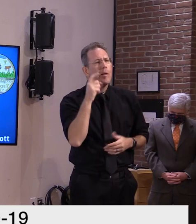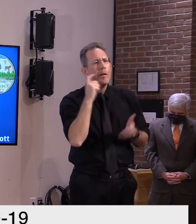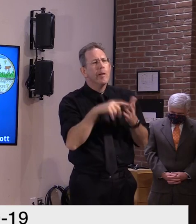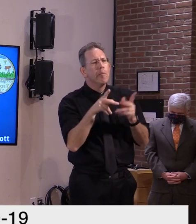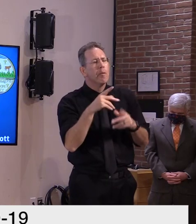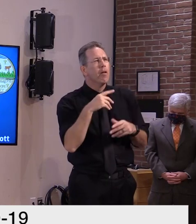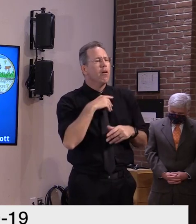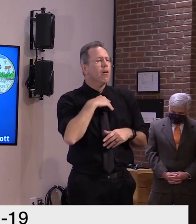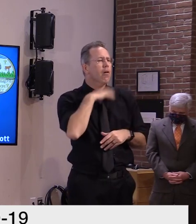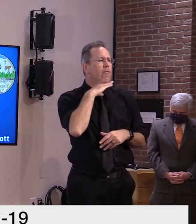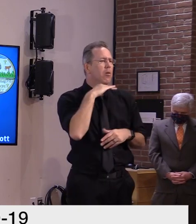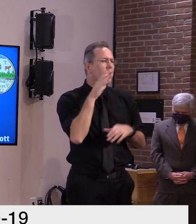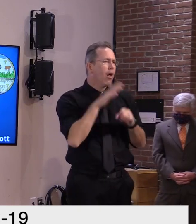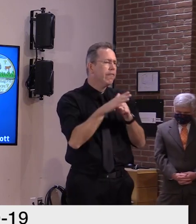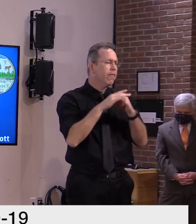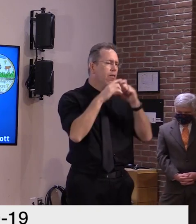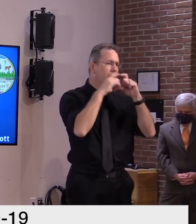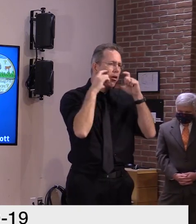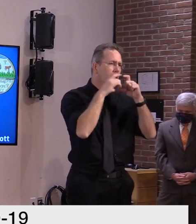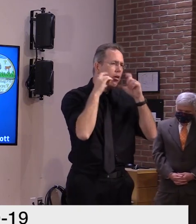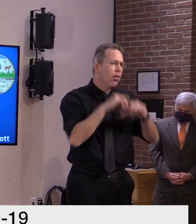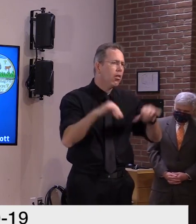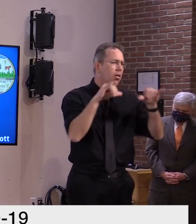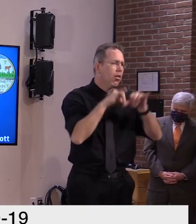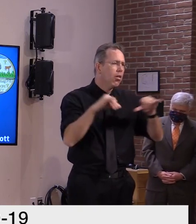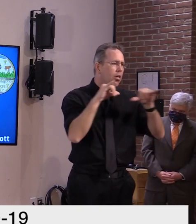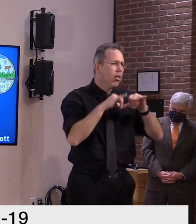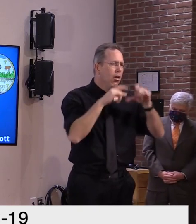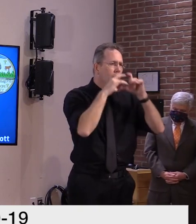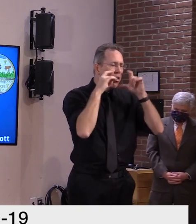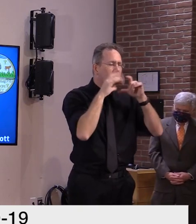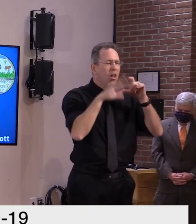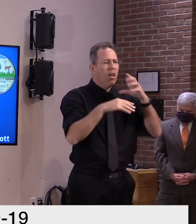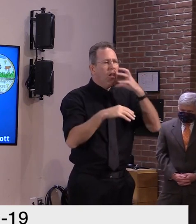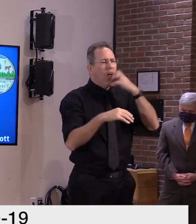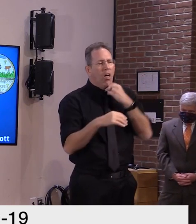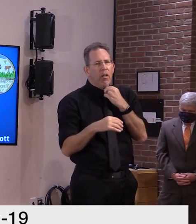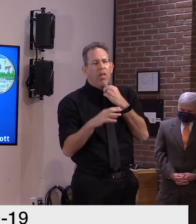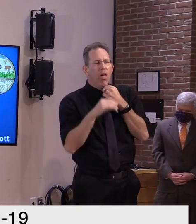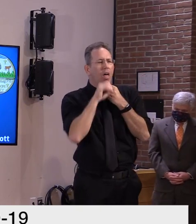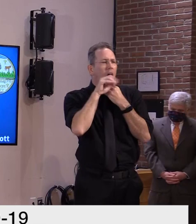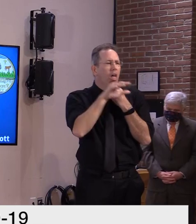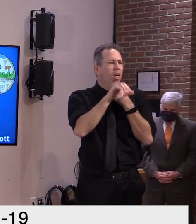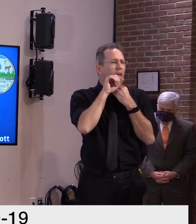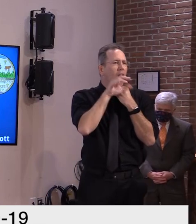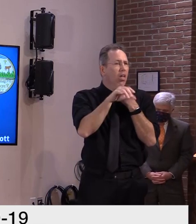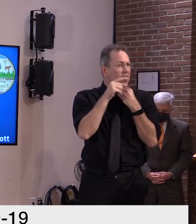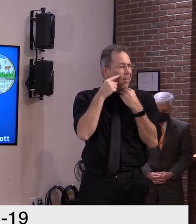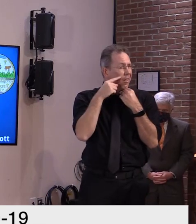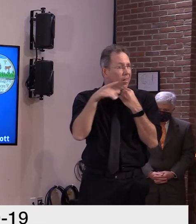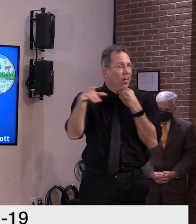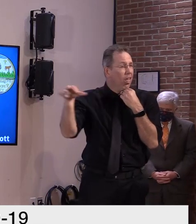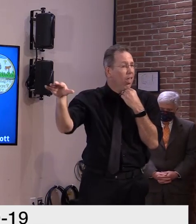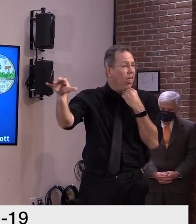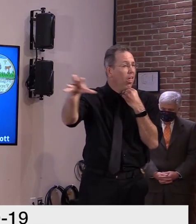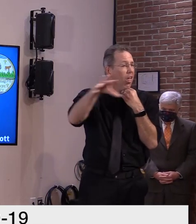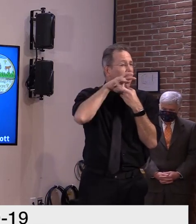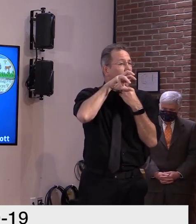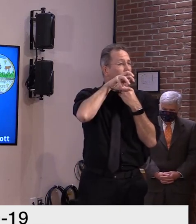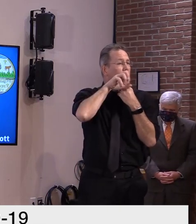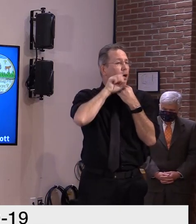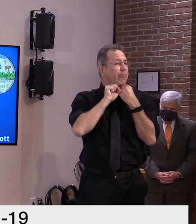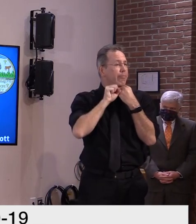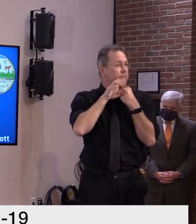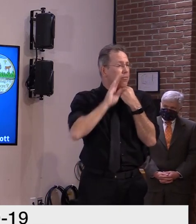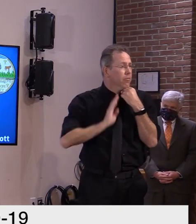you in the situation where you might actually contract the virus or endanger somebody else. Did I